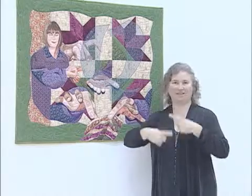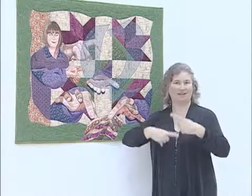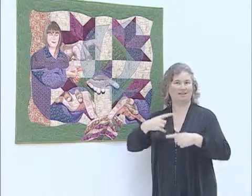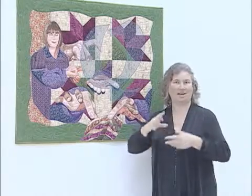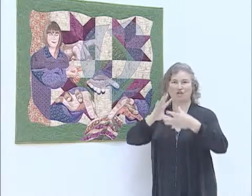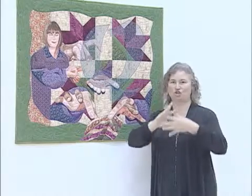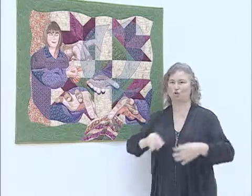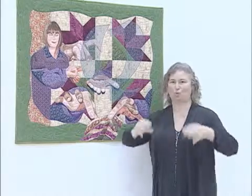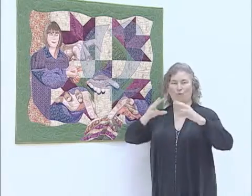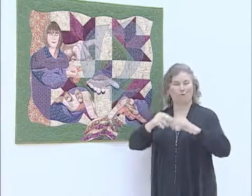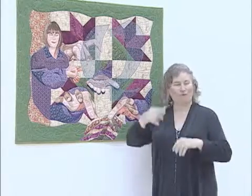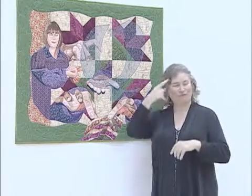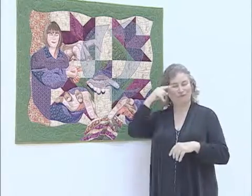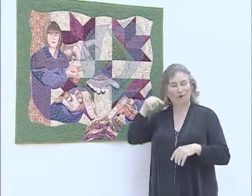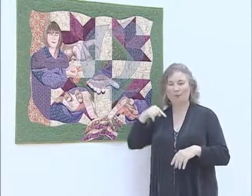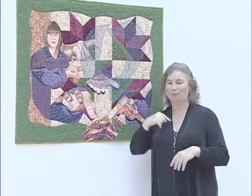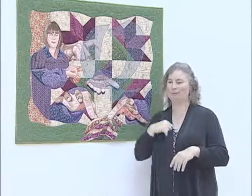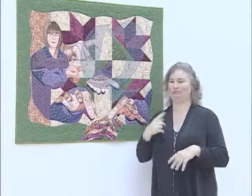said to tell me a story, any story you want.